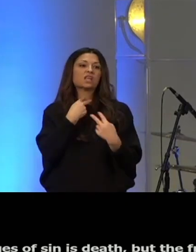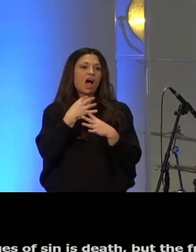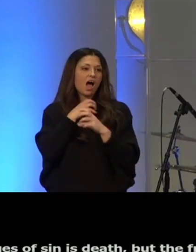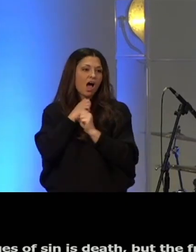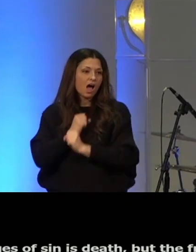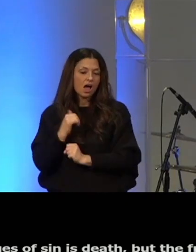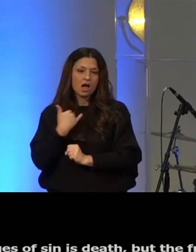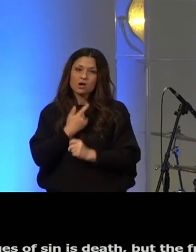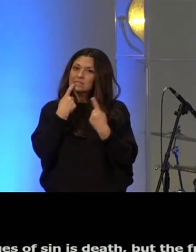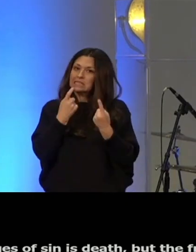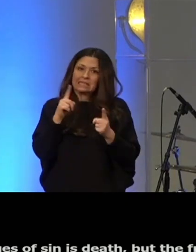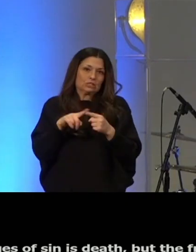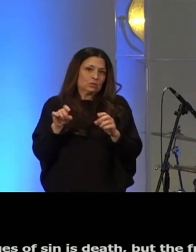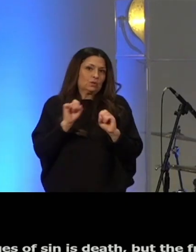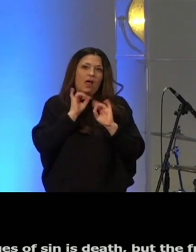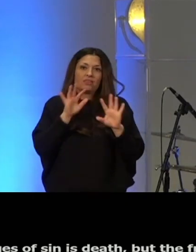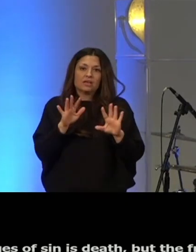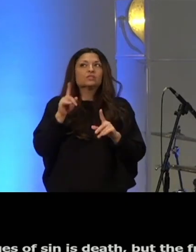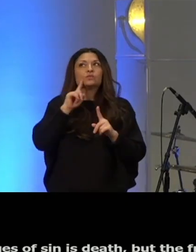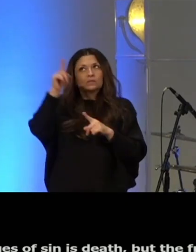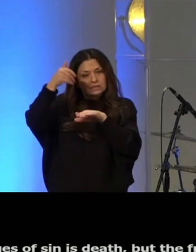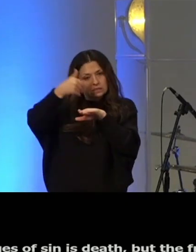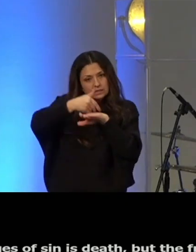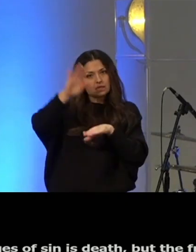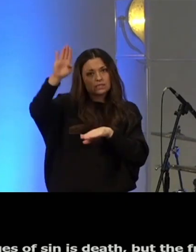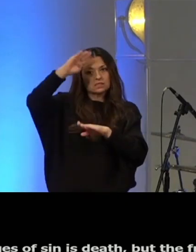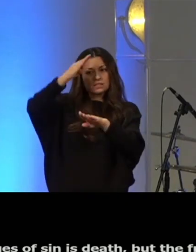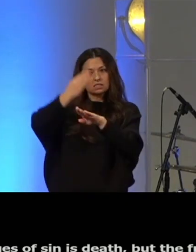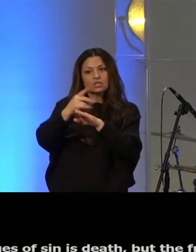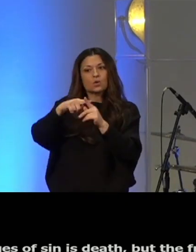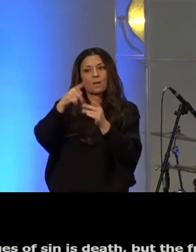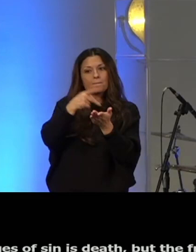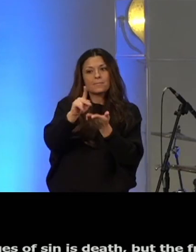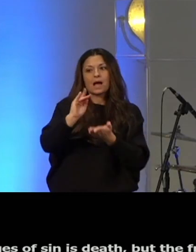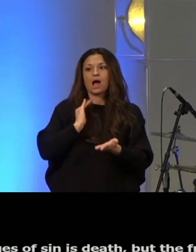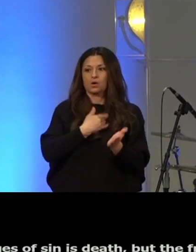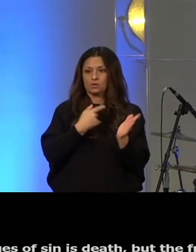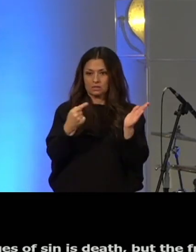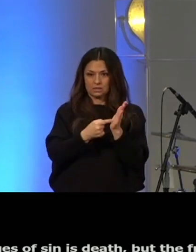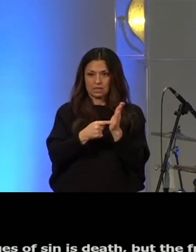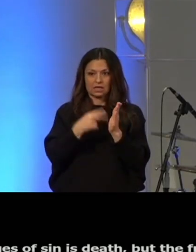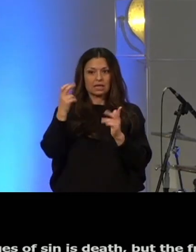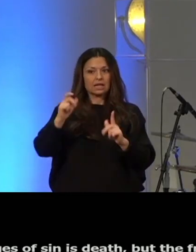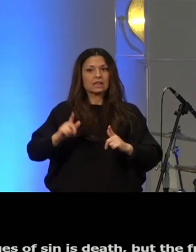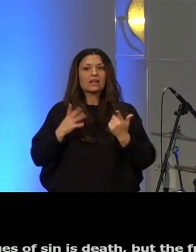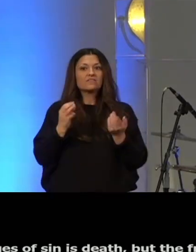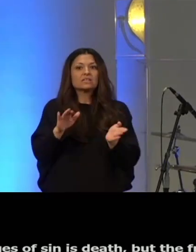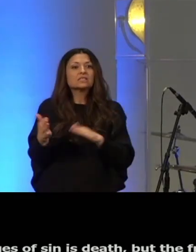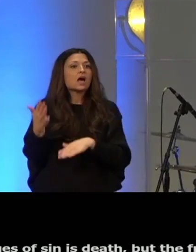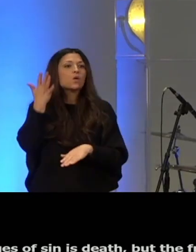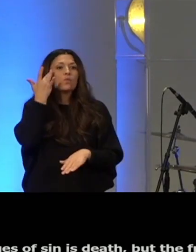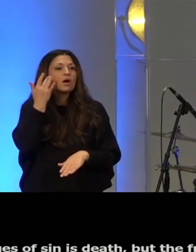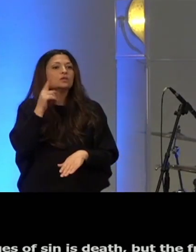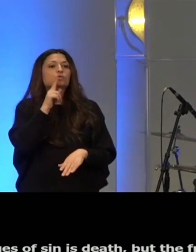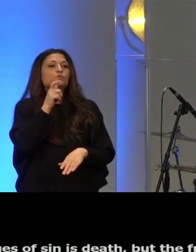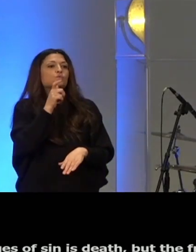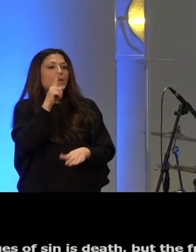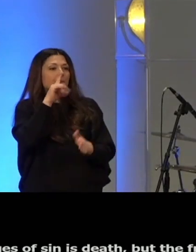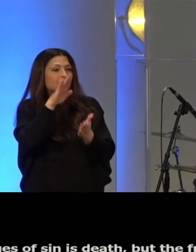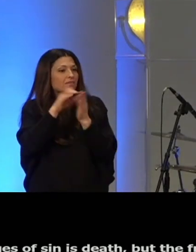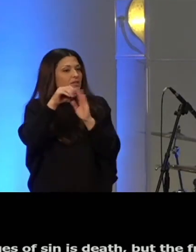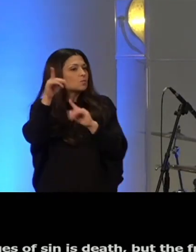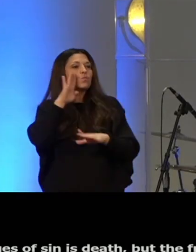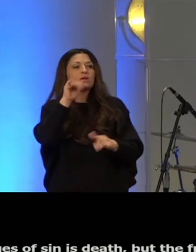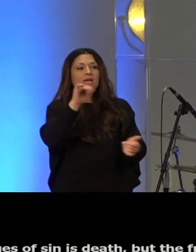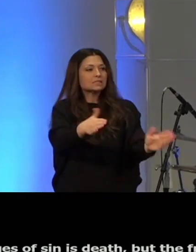could do nothing, so he sent his Son to pay our debt. He lived and died and rose. Why? That whoever believes in him shall not perish, but have